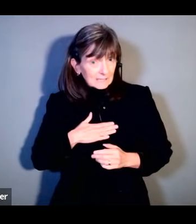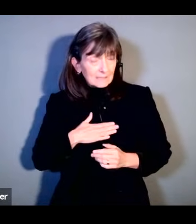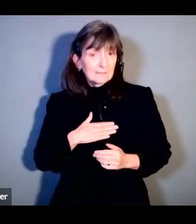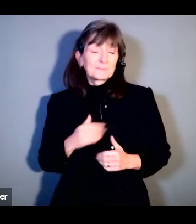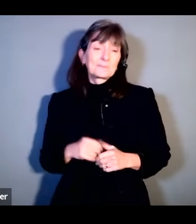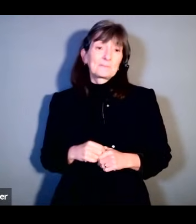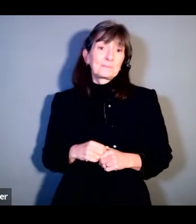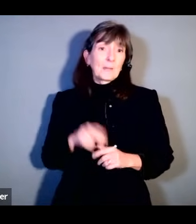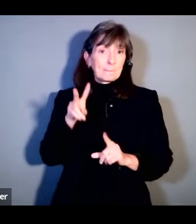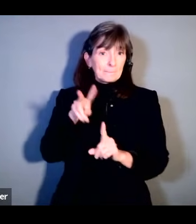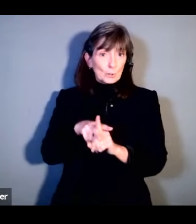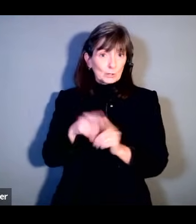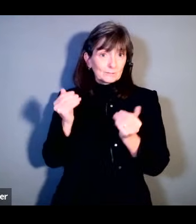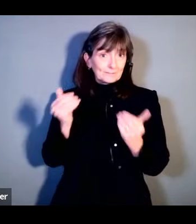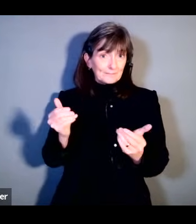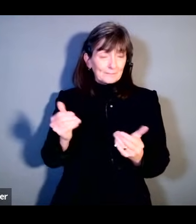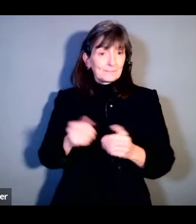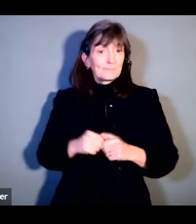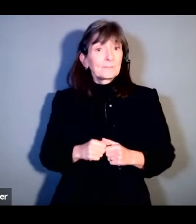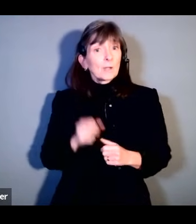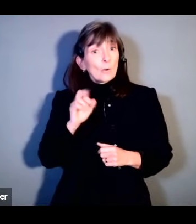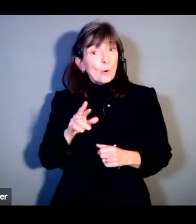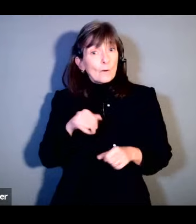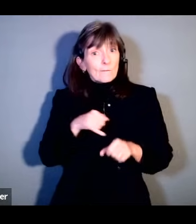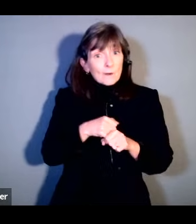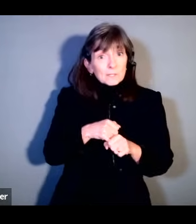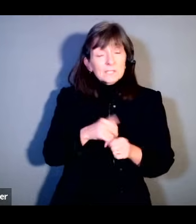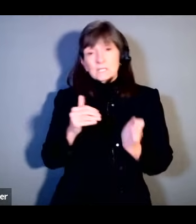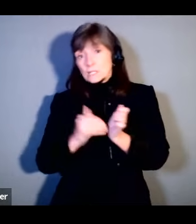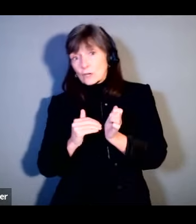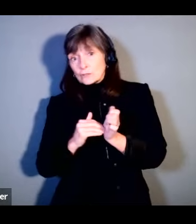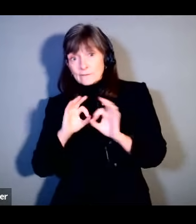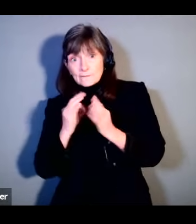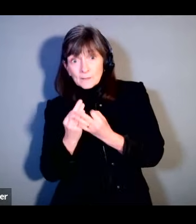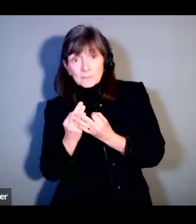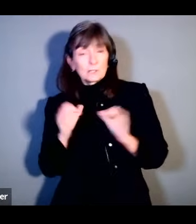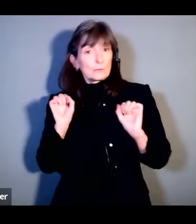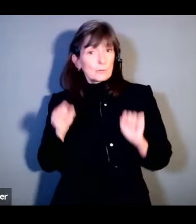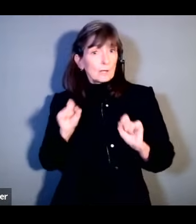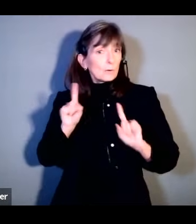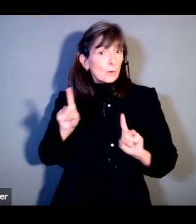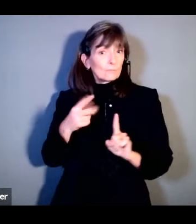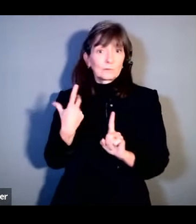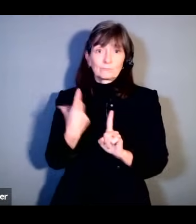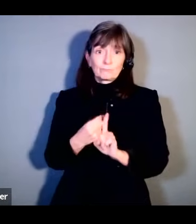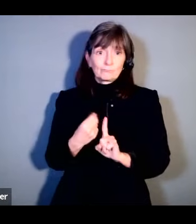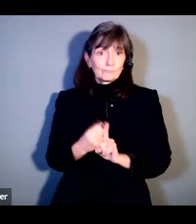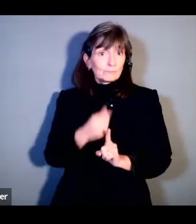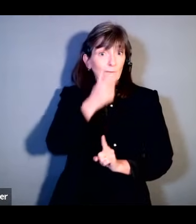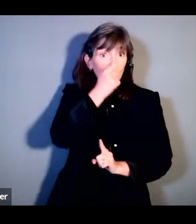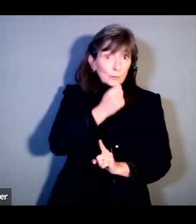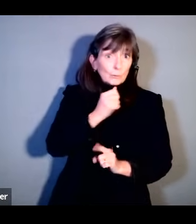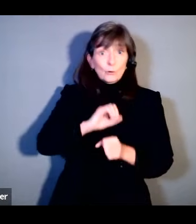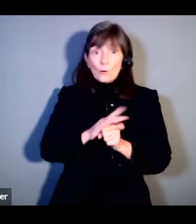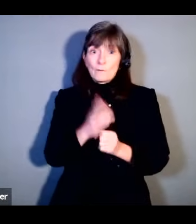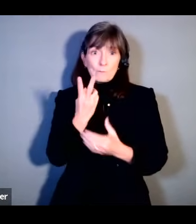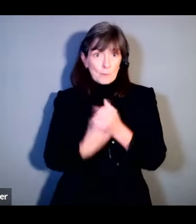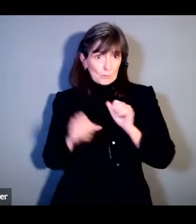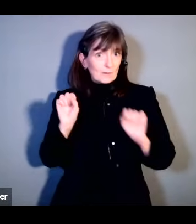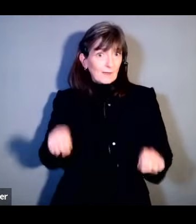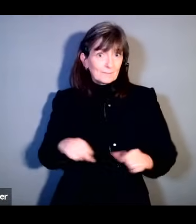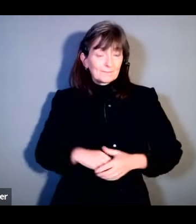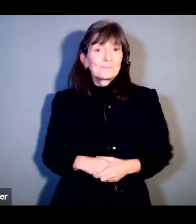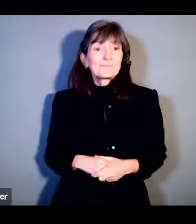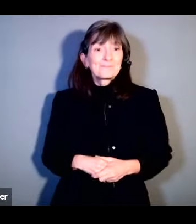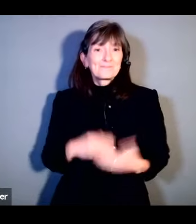second. So you can also go to your pharmacy or to your physician and get your flu shot or your COVID shot. So